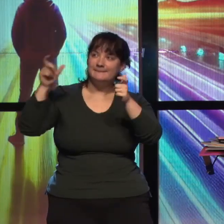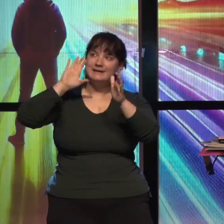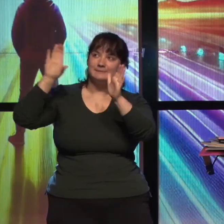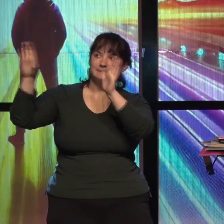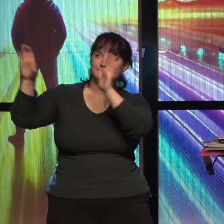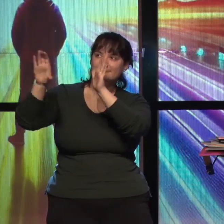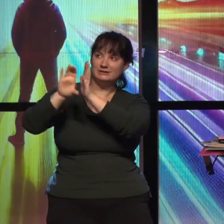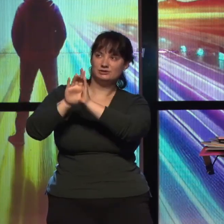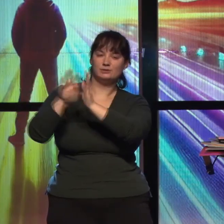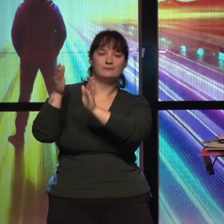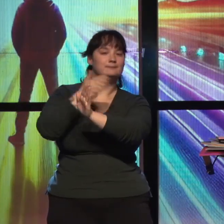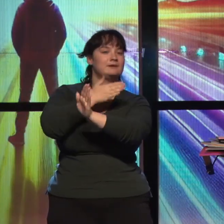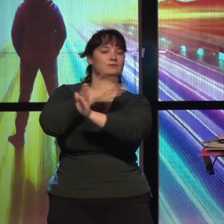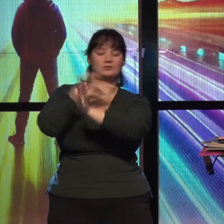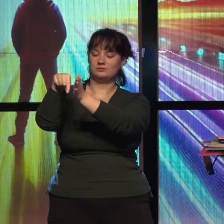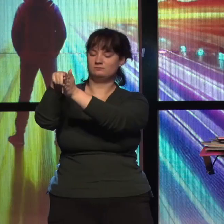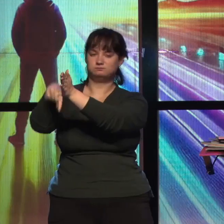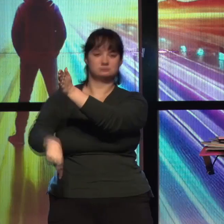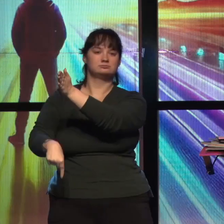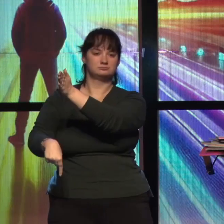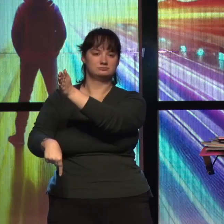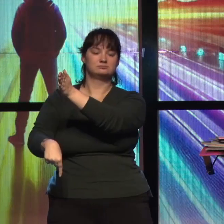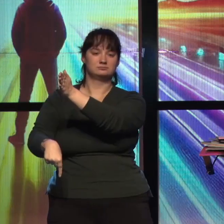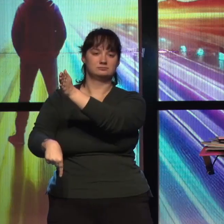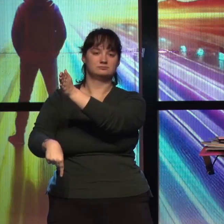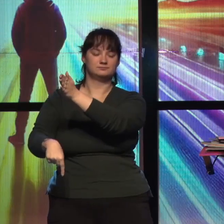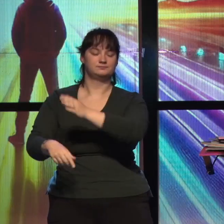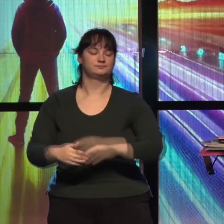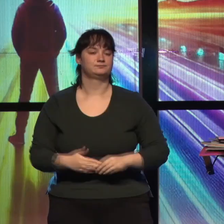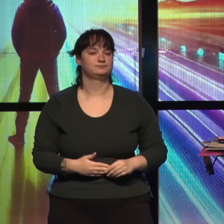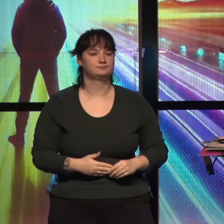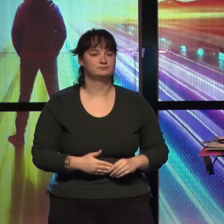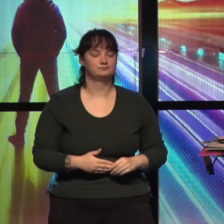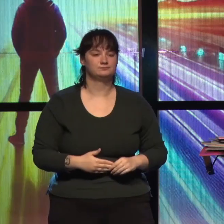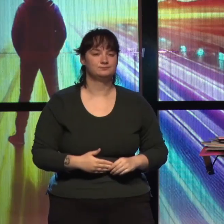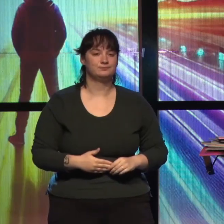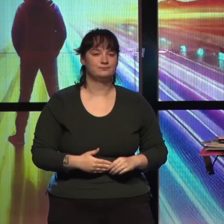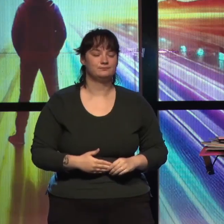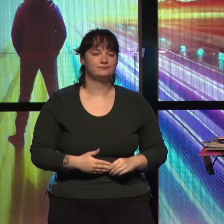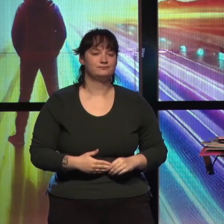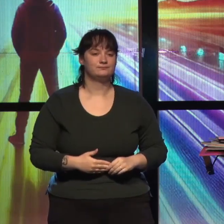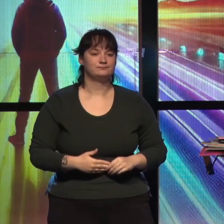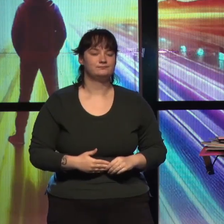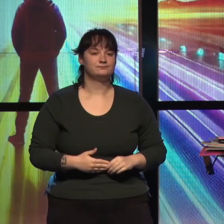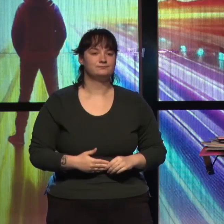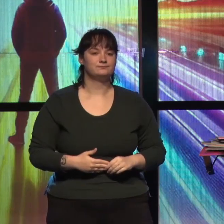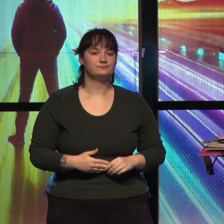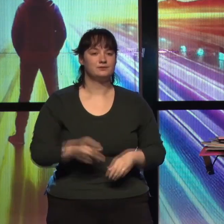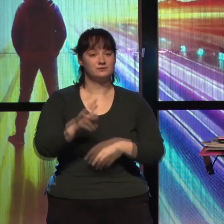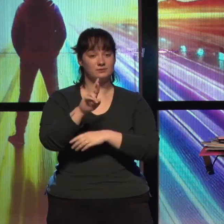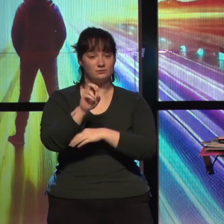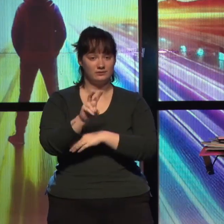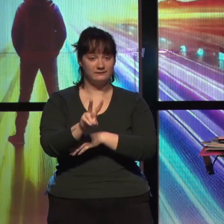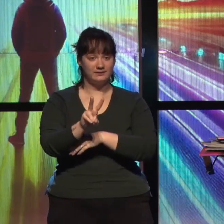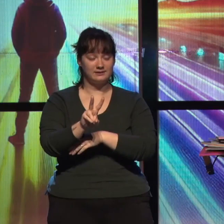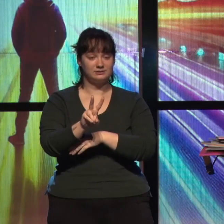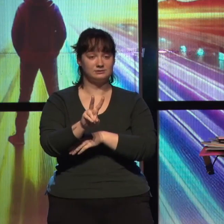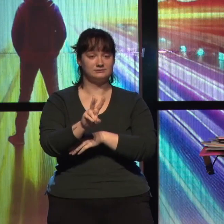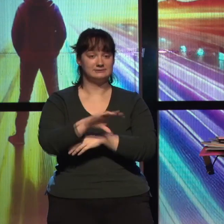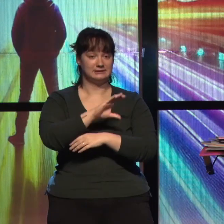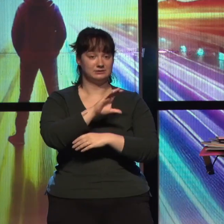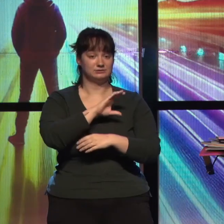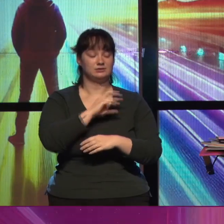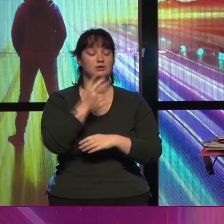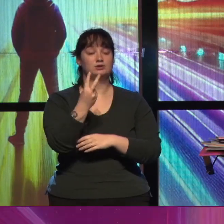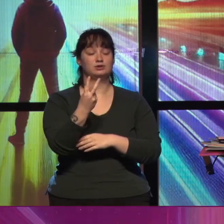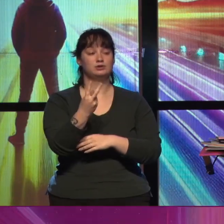it be a transformative performance. And that's the way you want to think about this literature. Okay, so the Revelation's cast of characters are divided up into